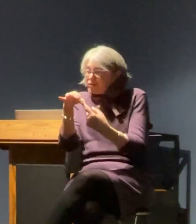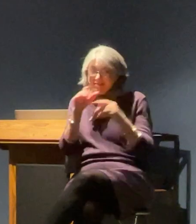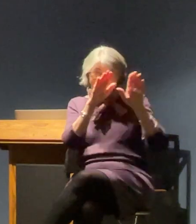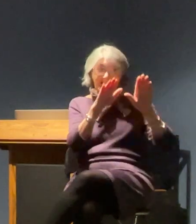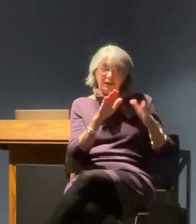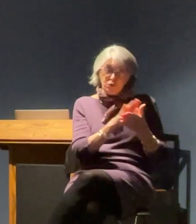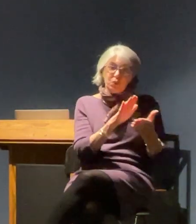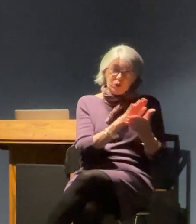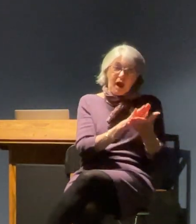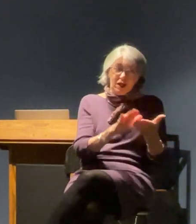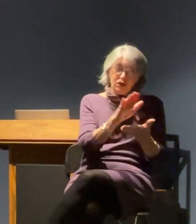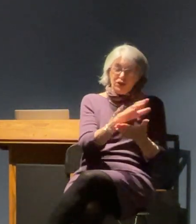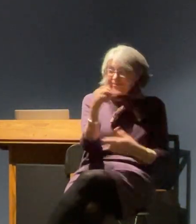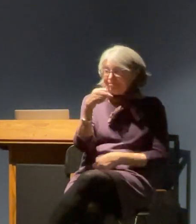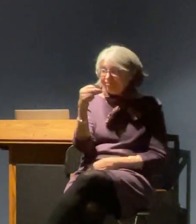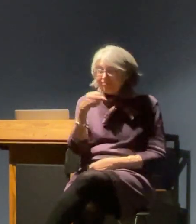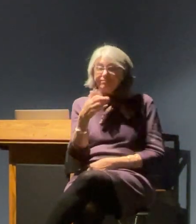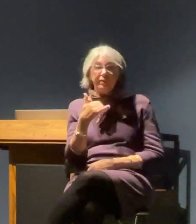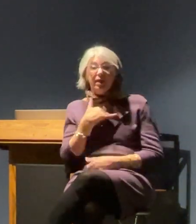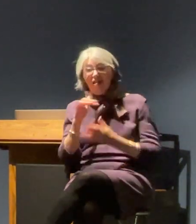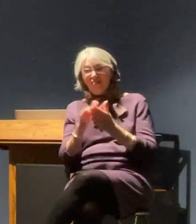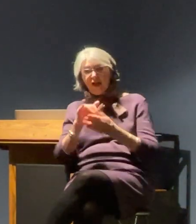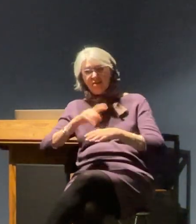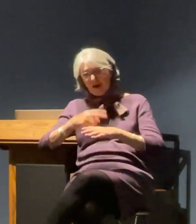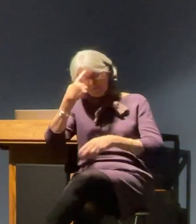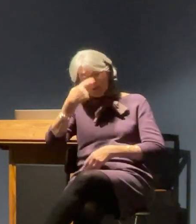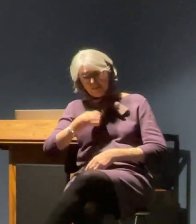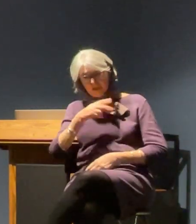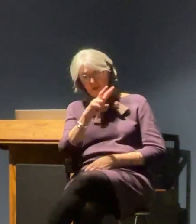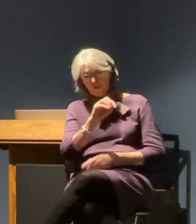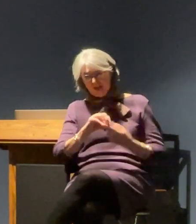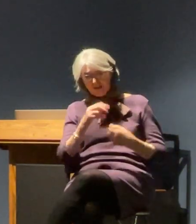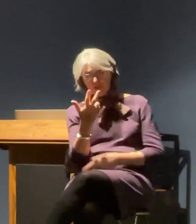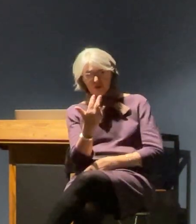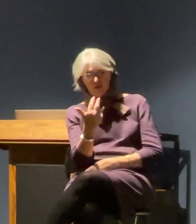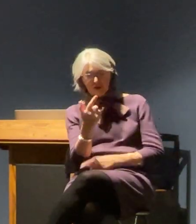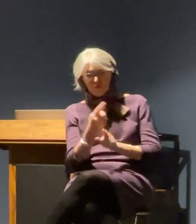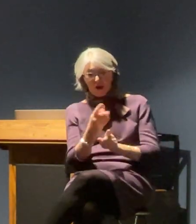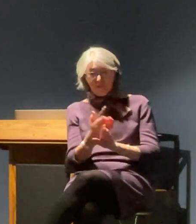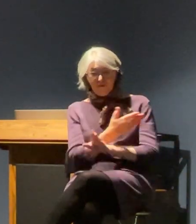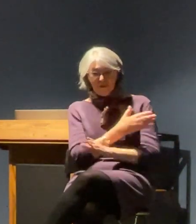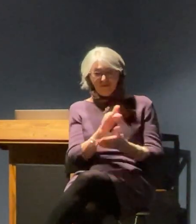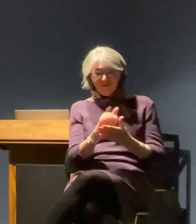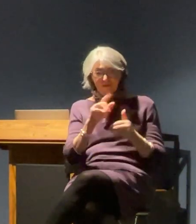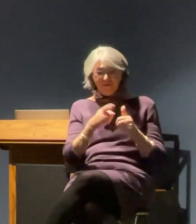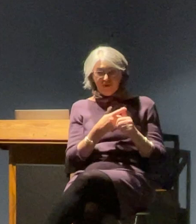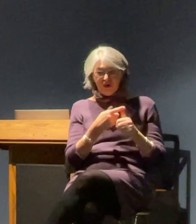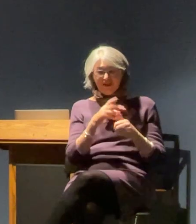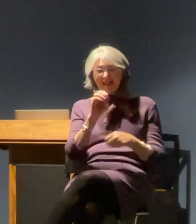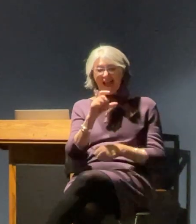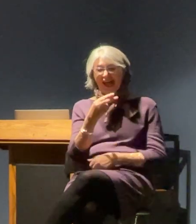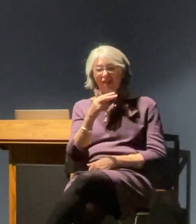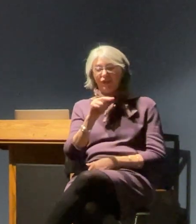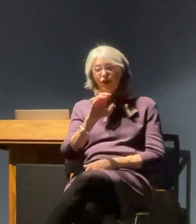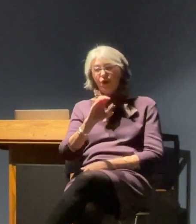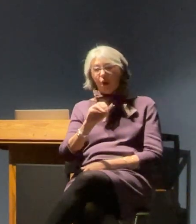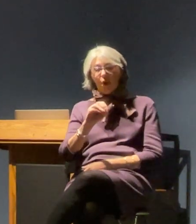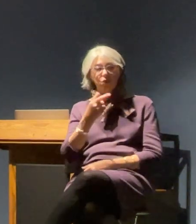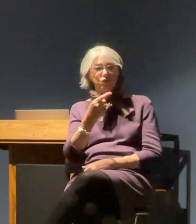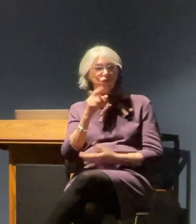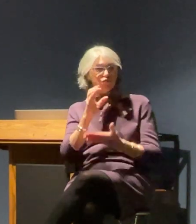school. Yeah. So that period for me was in 2013, right before that first ethnographic research on prison